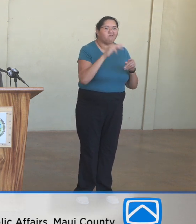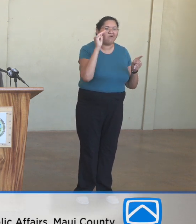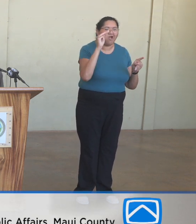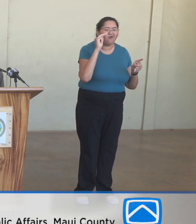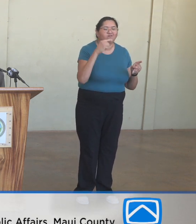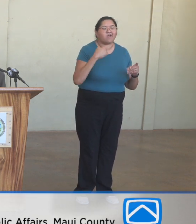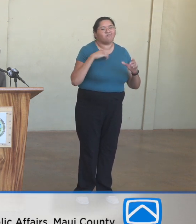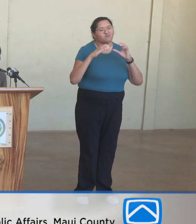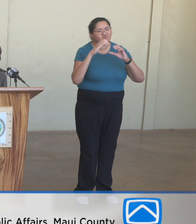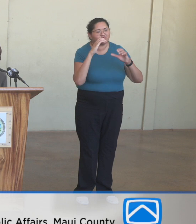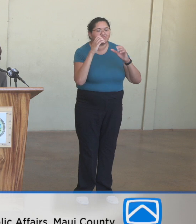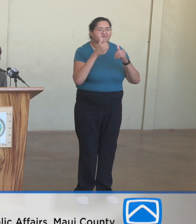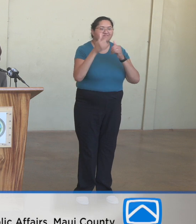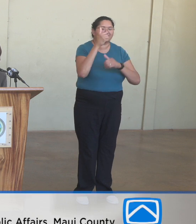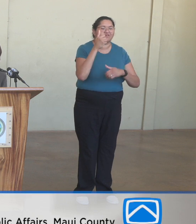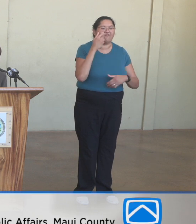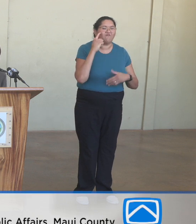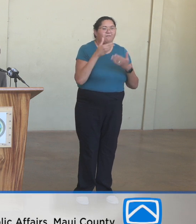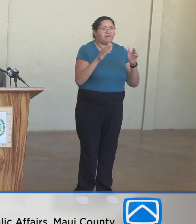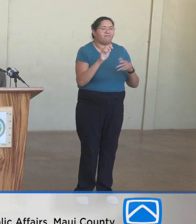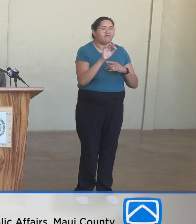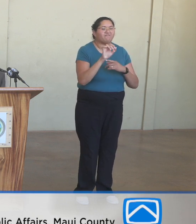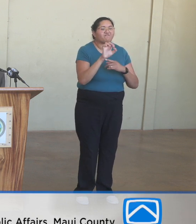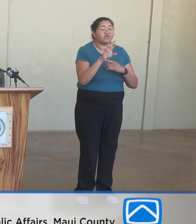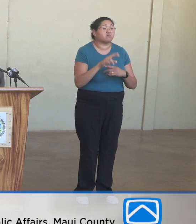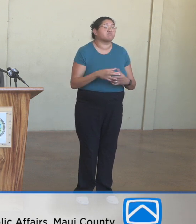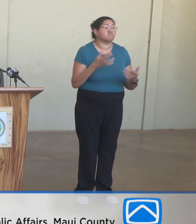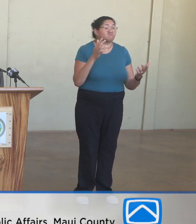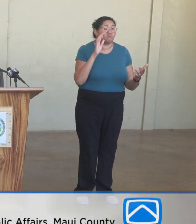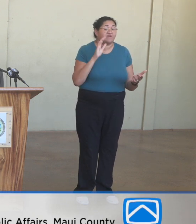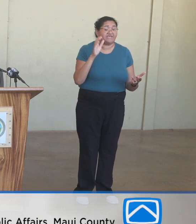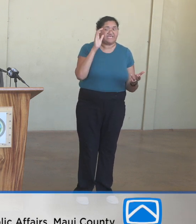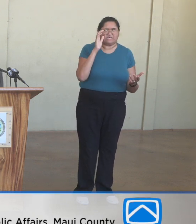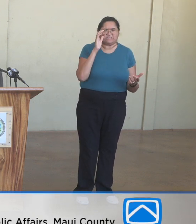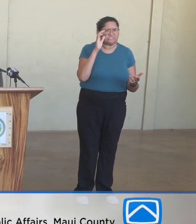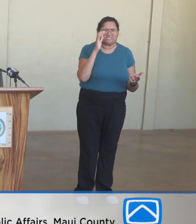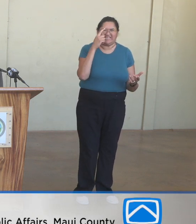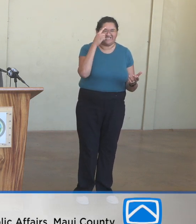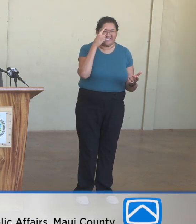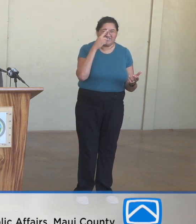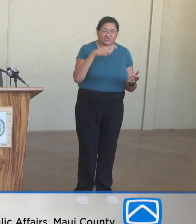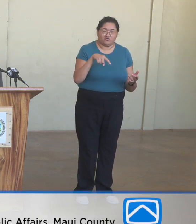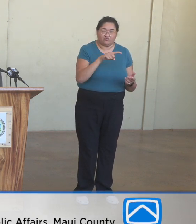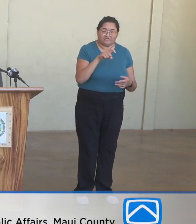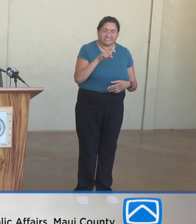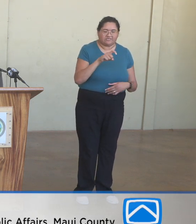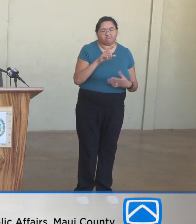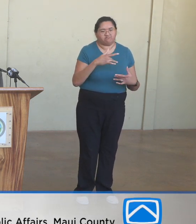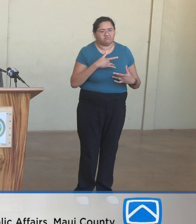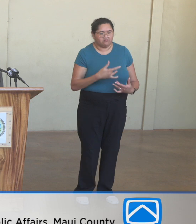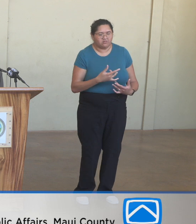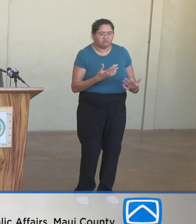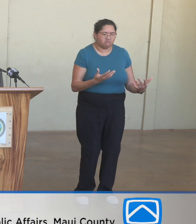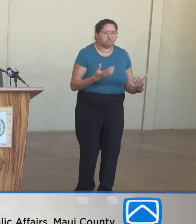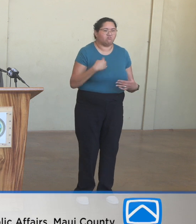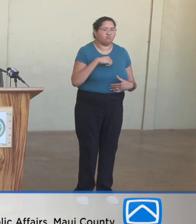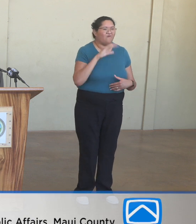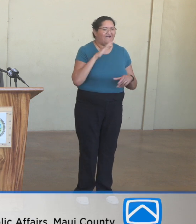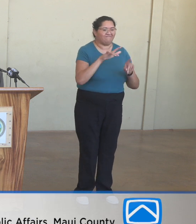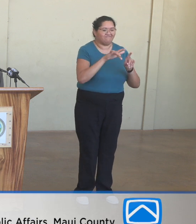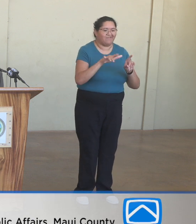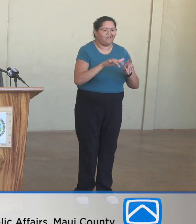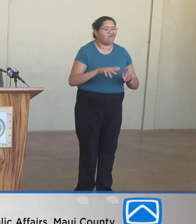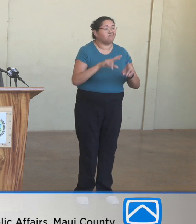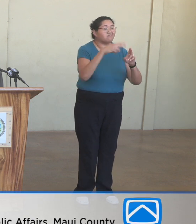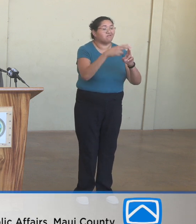of Communications and Public Affairs. Today you'll be hearing from, and I don't think you'll need them, normally we do the spelling